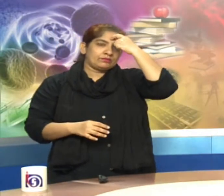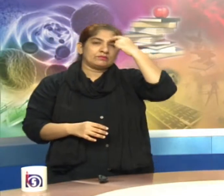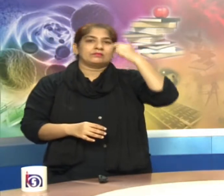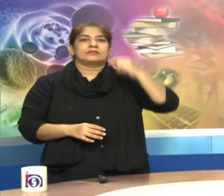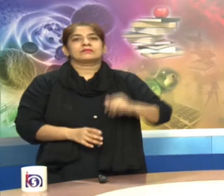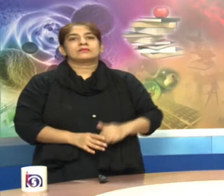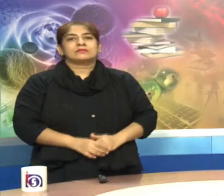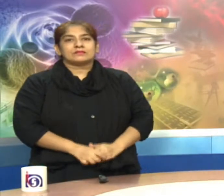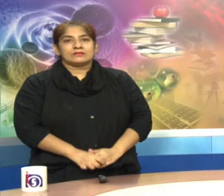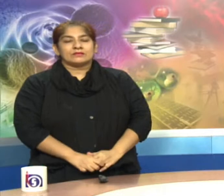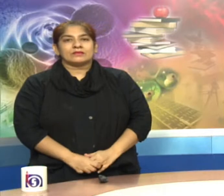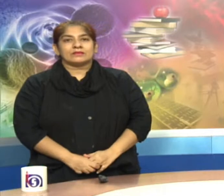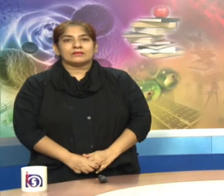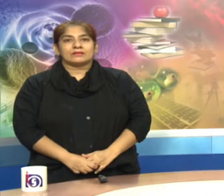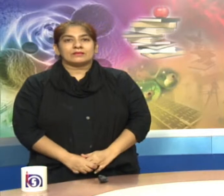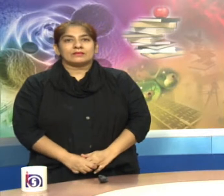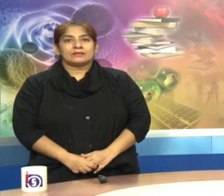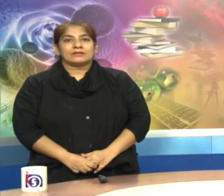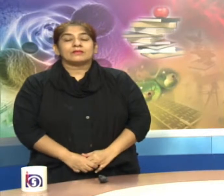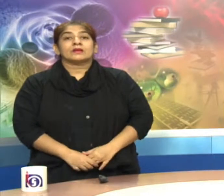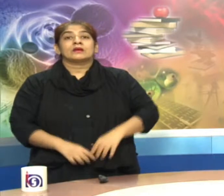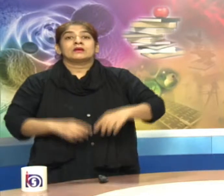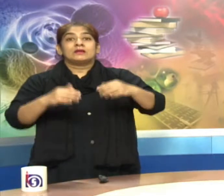how the society perceive it,